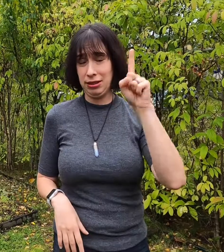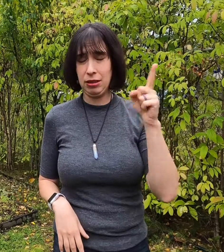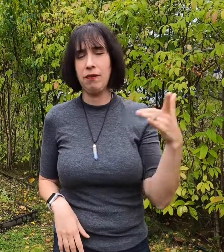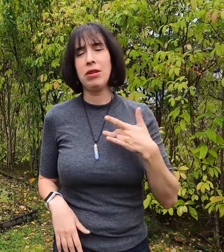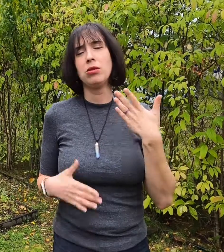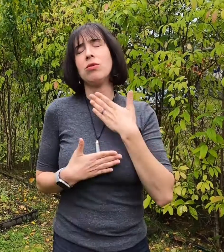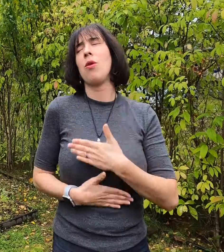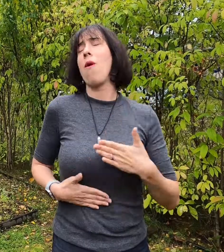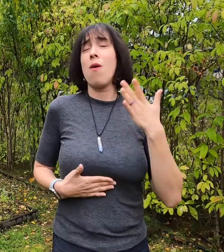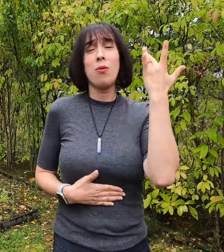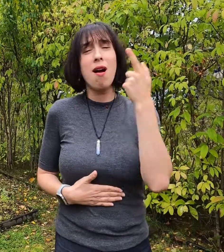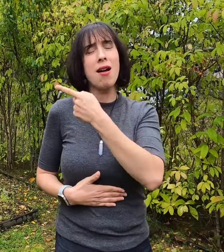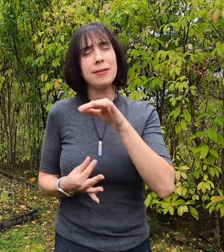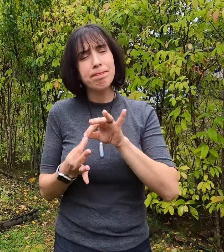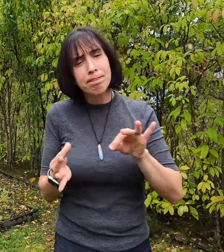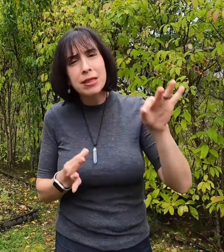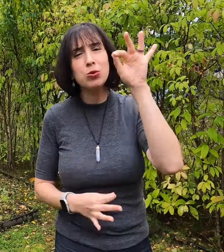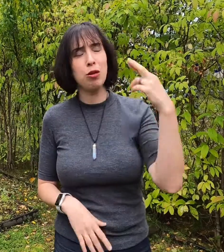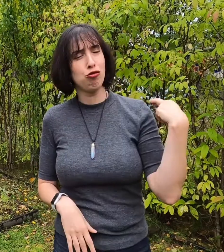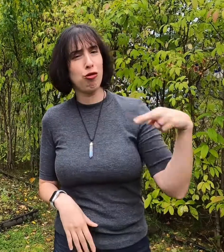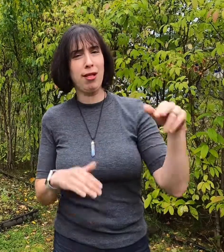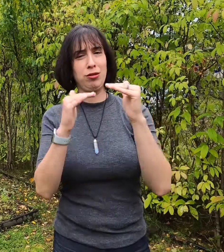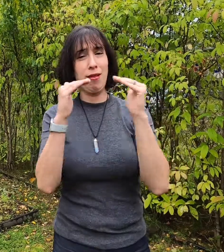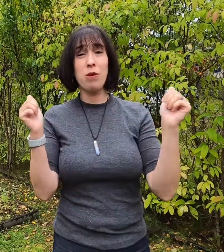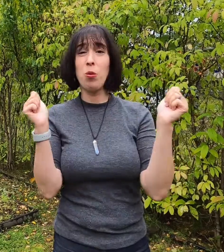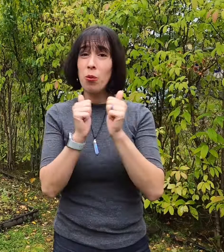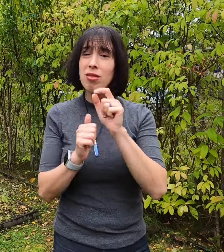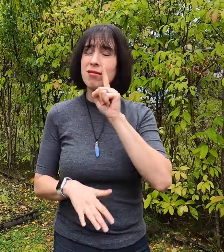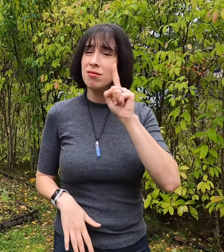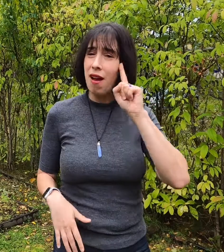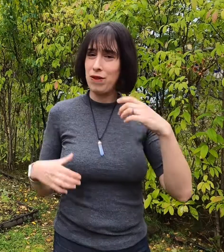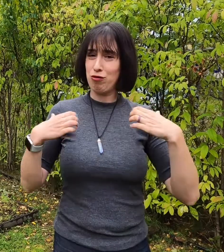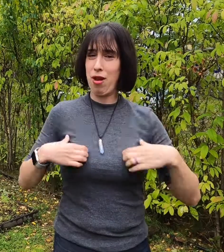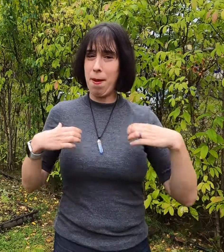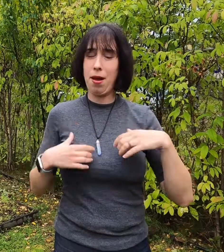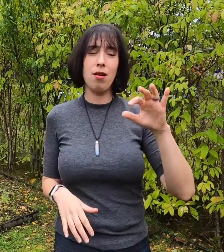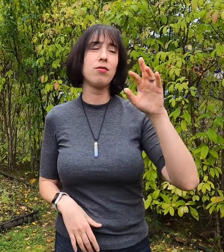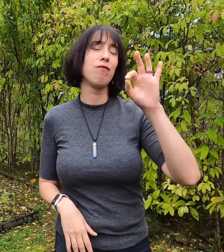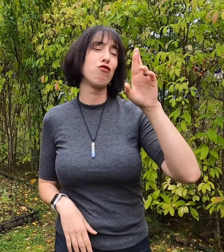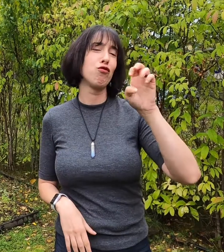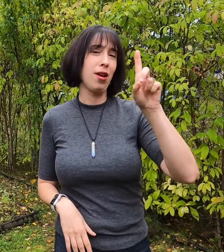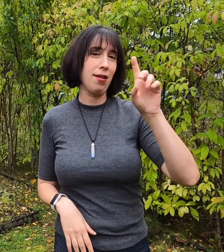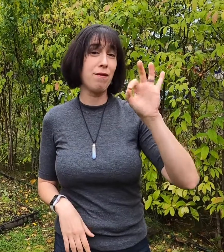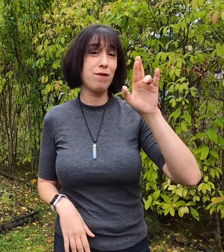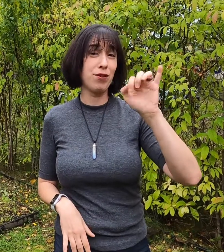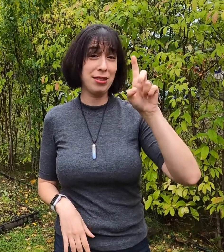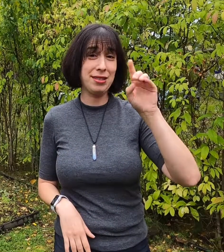And she thoroughly enjoyed this experience because it was more of a religious and spiritual experience on level with a